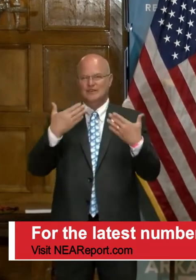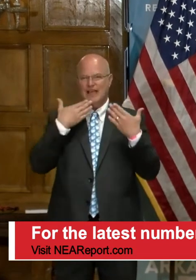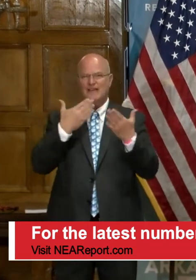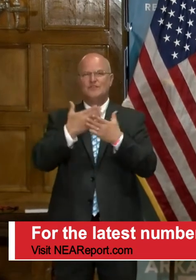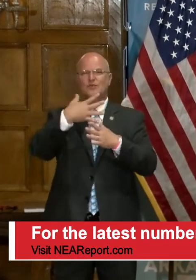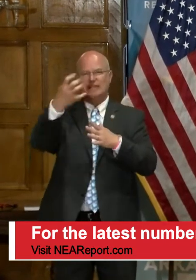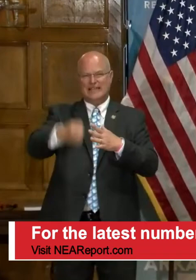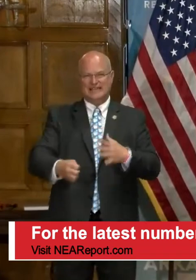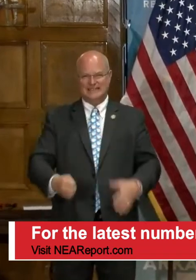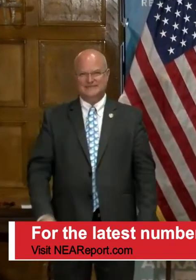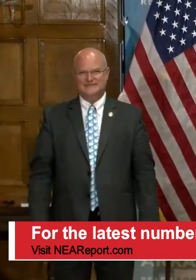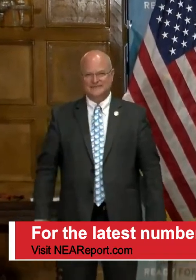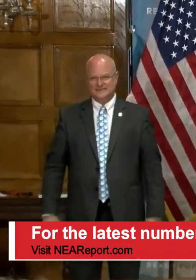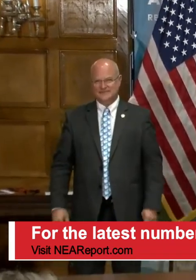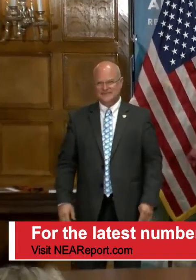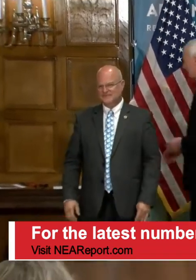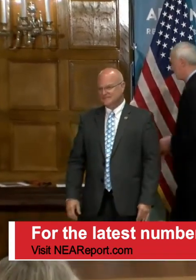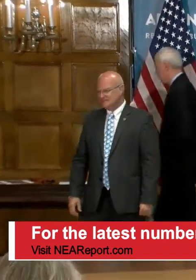Have a good weekend.